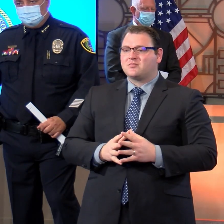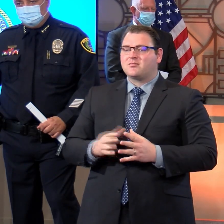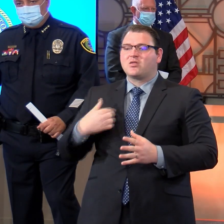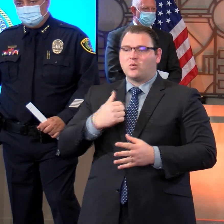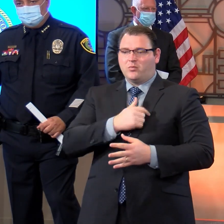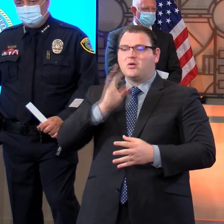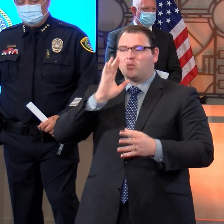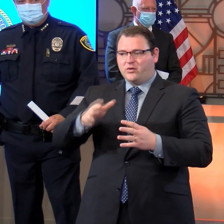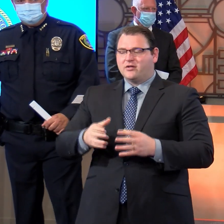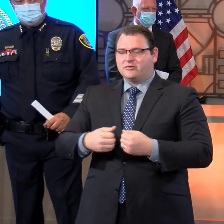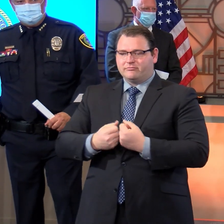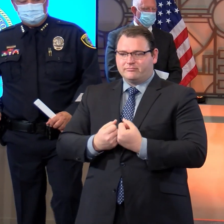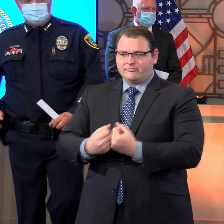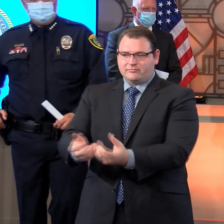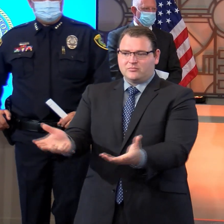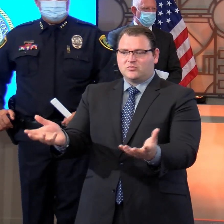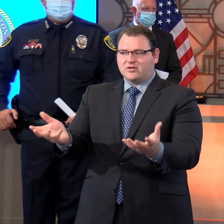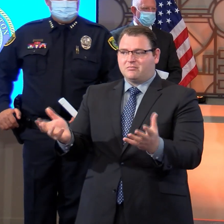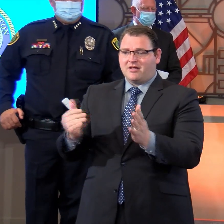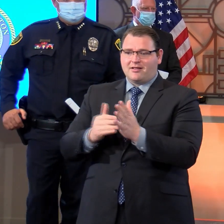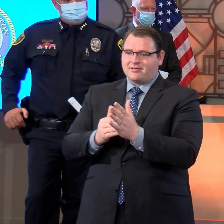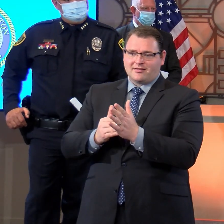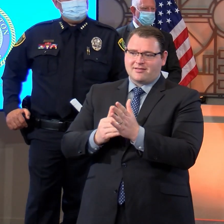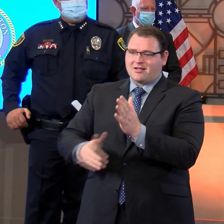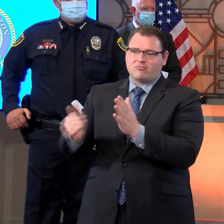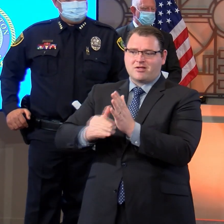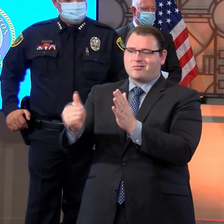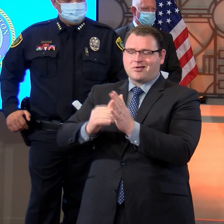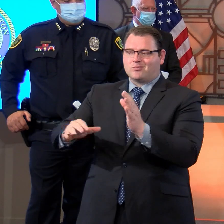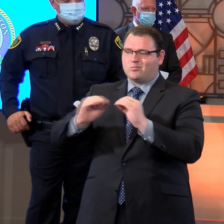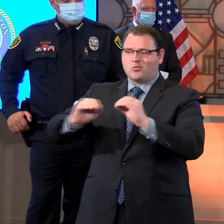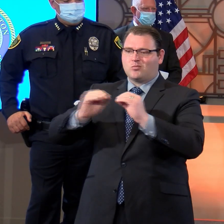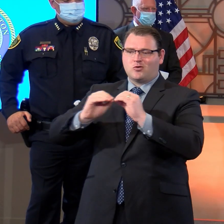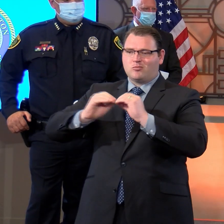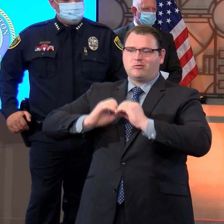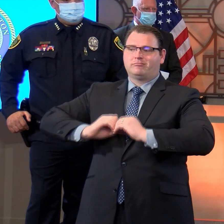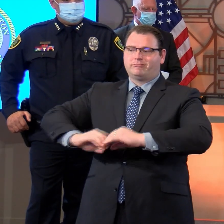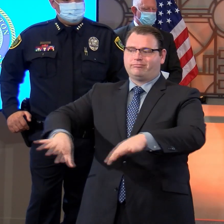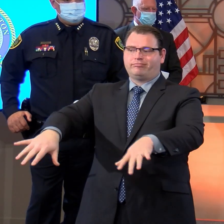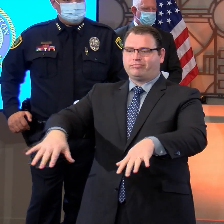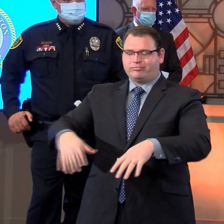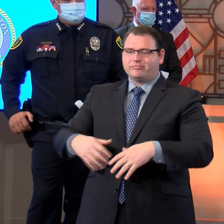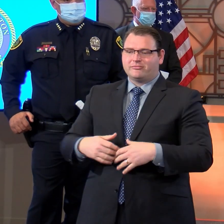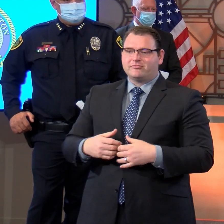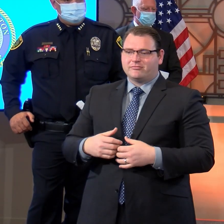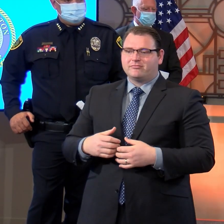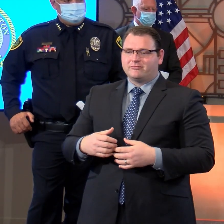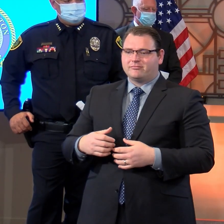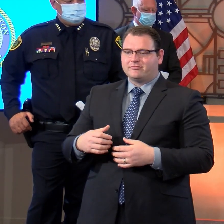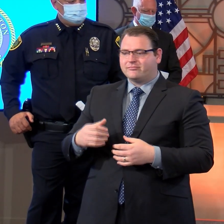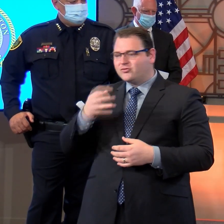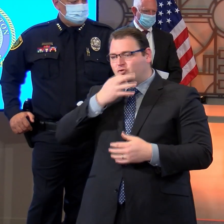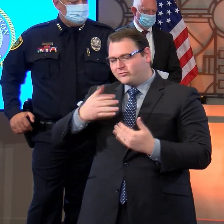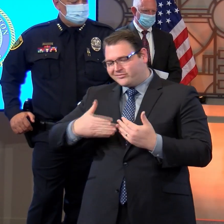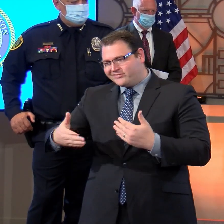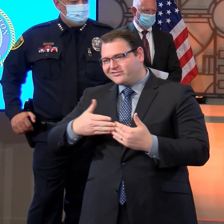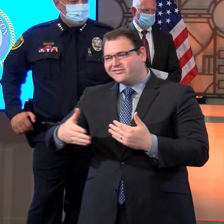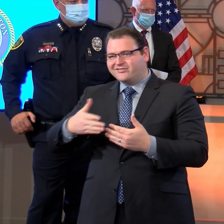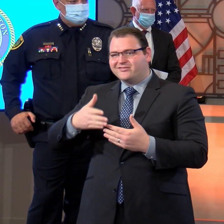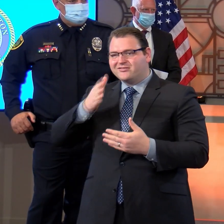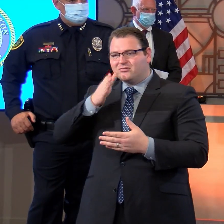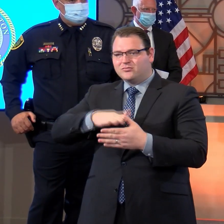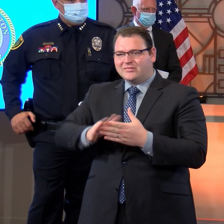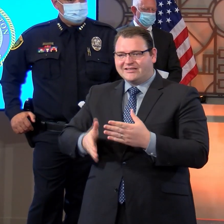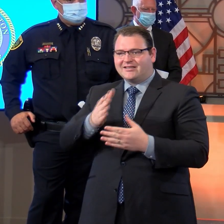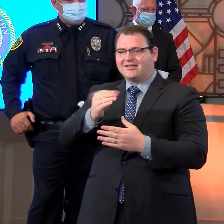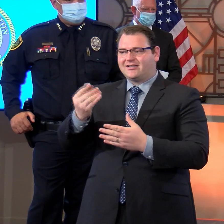be distributing, thousands of more over the next several days and this coming weekend. So let me